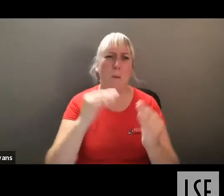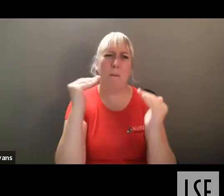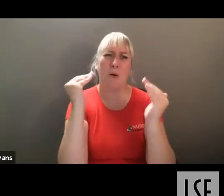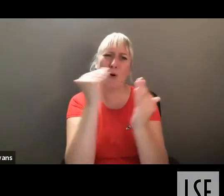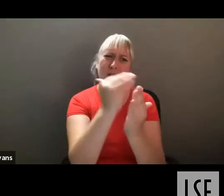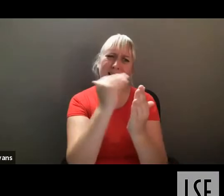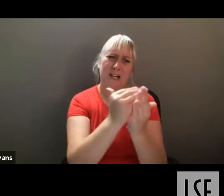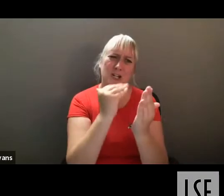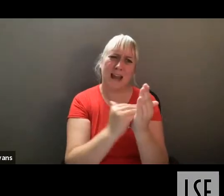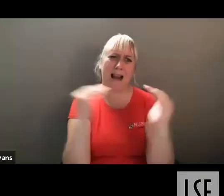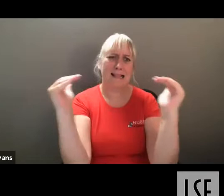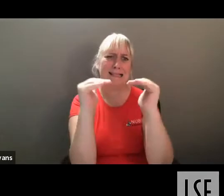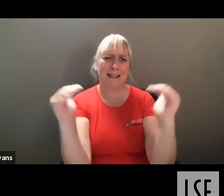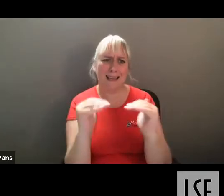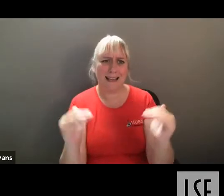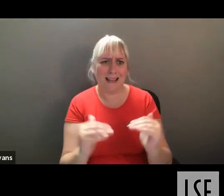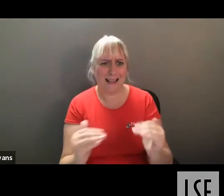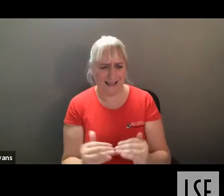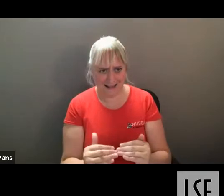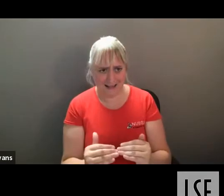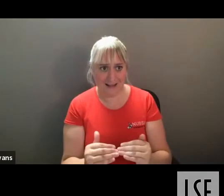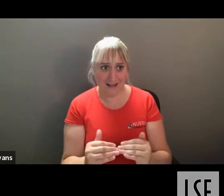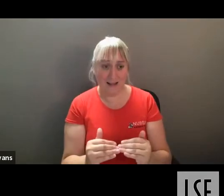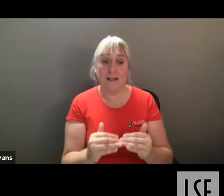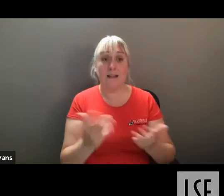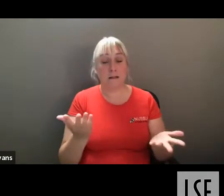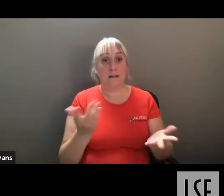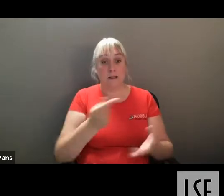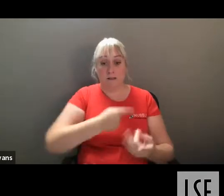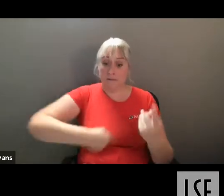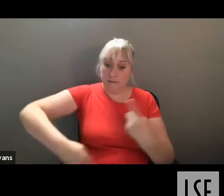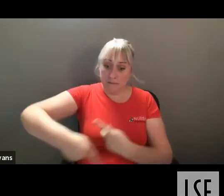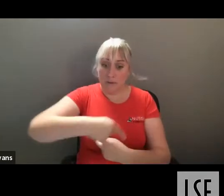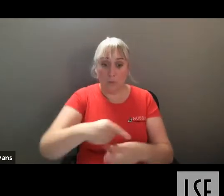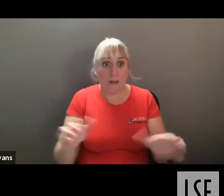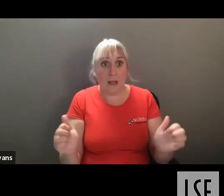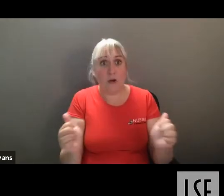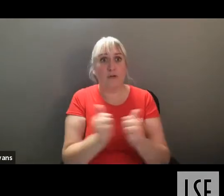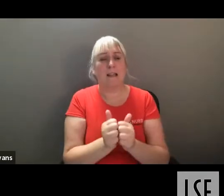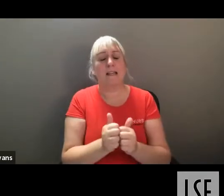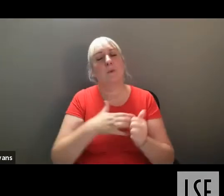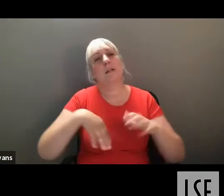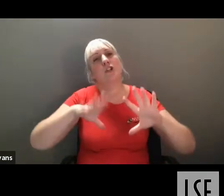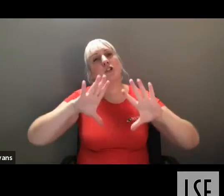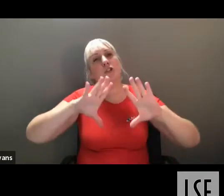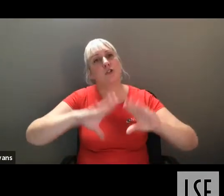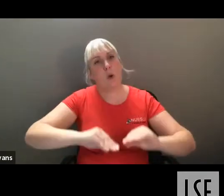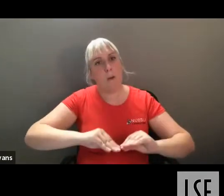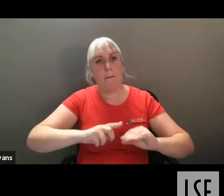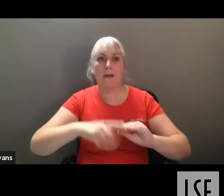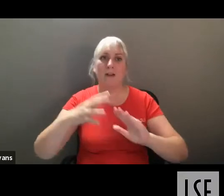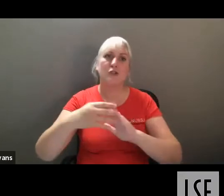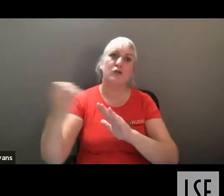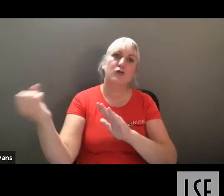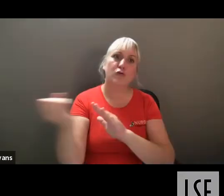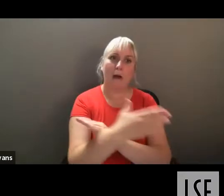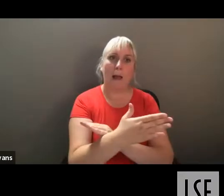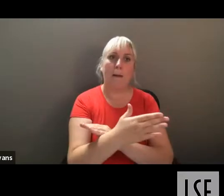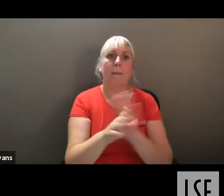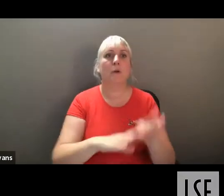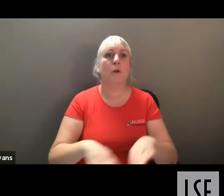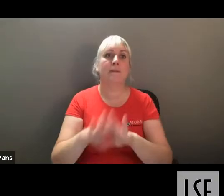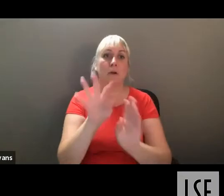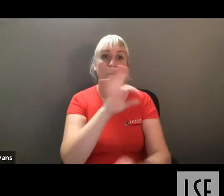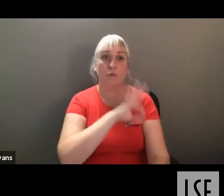conditionality. So everybody agreed that we needed to stop and scrap universal credit. And we need a system